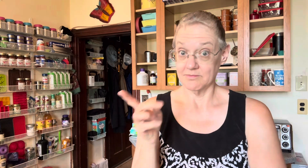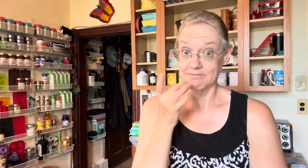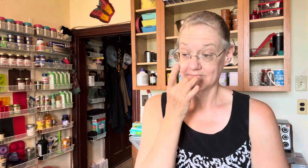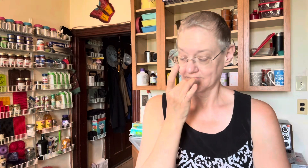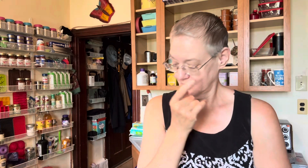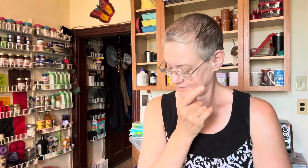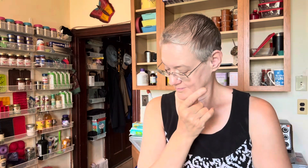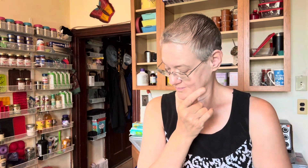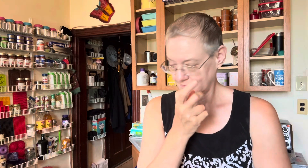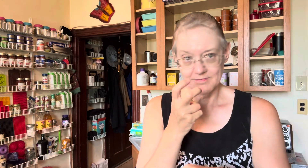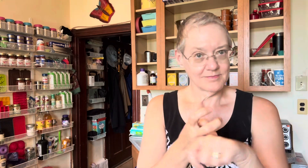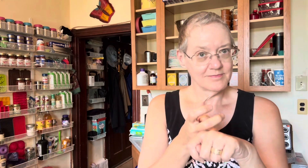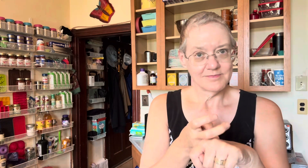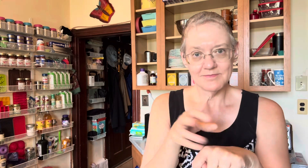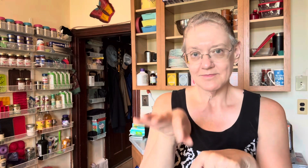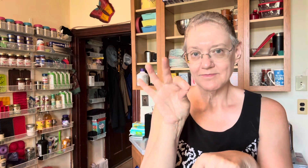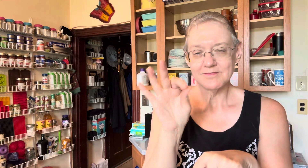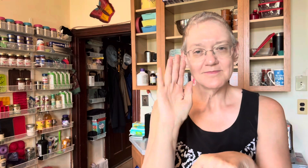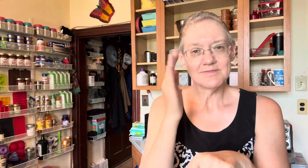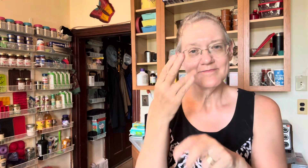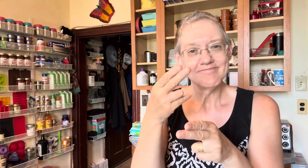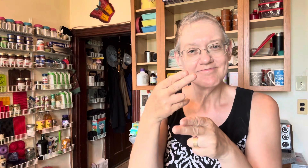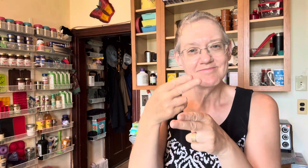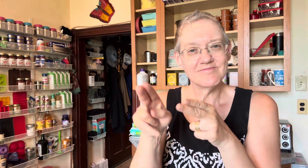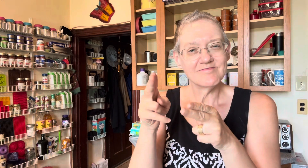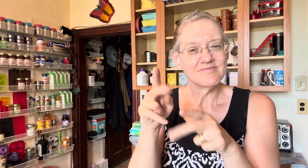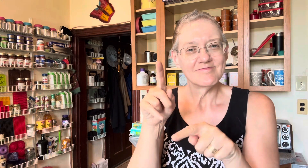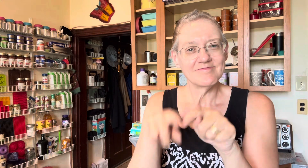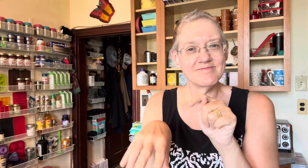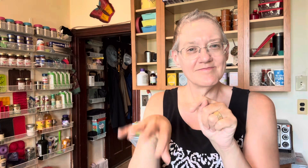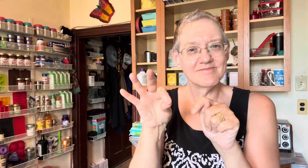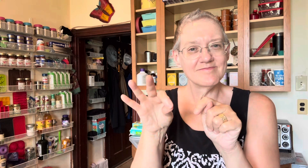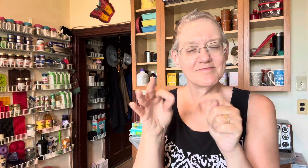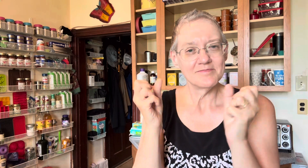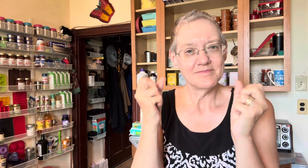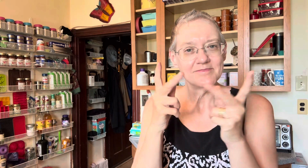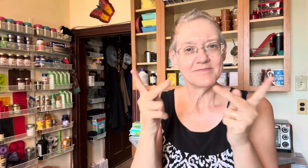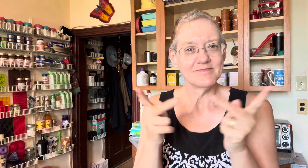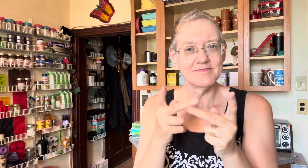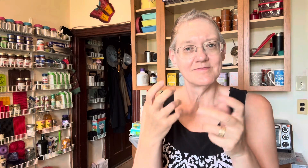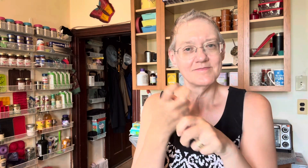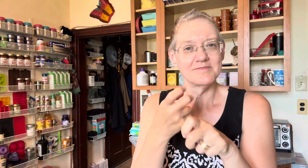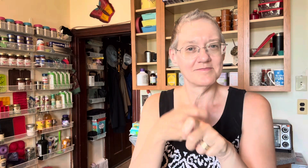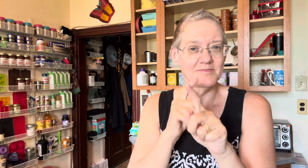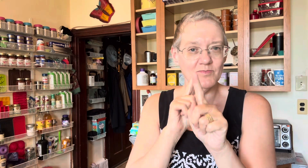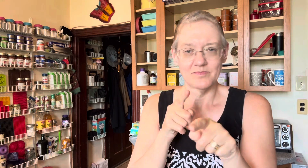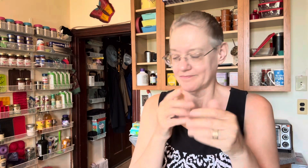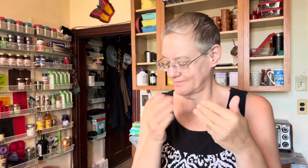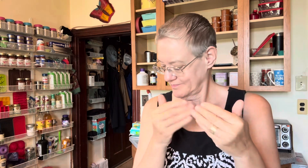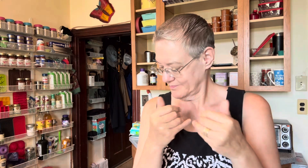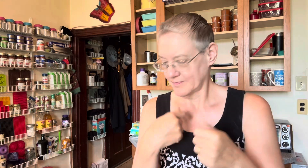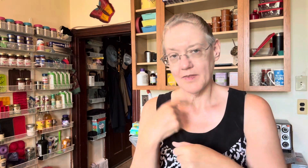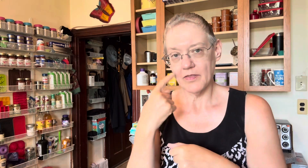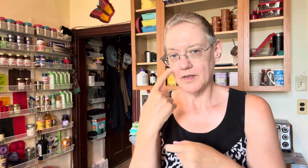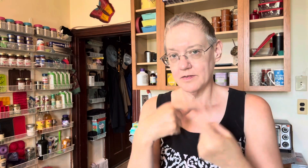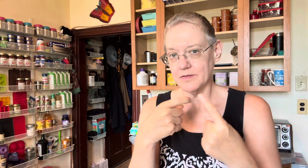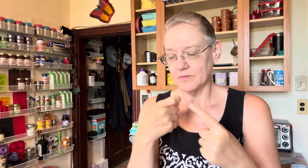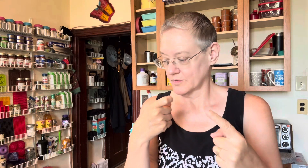myself. They're pretty good. It was hard to find in the store. There's a shortage, it seems. A lot of places were out.